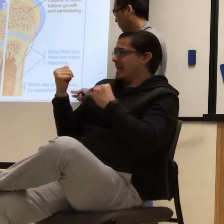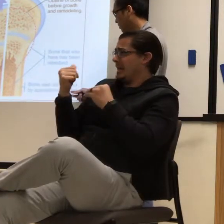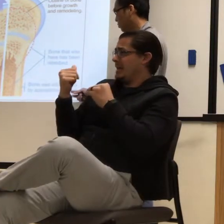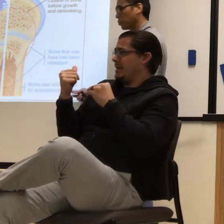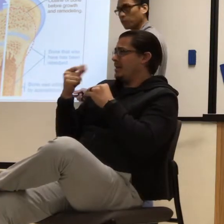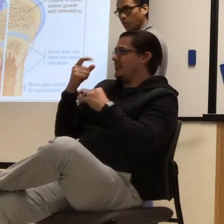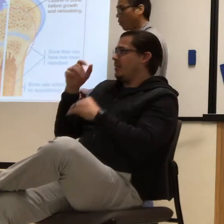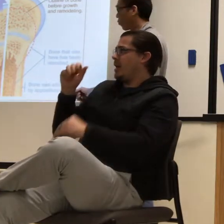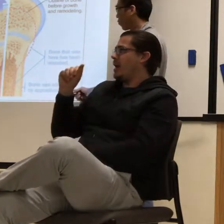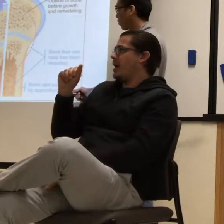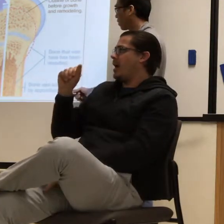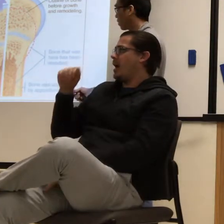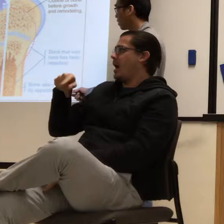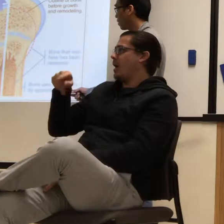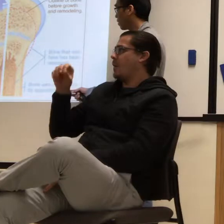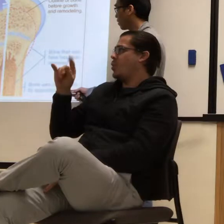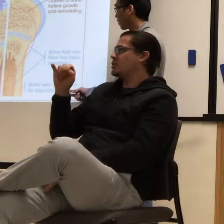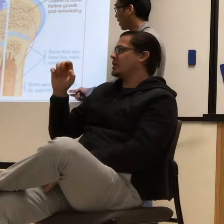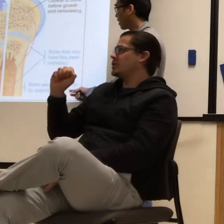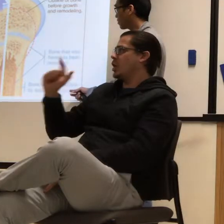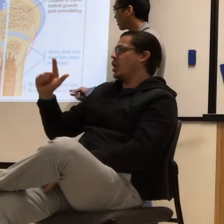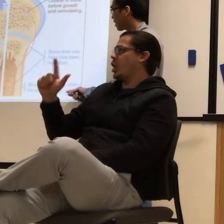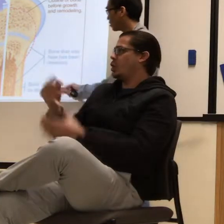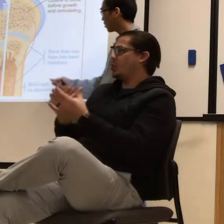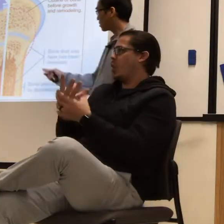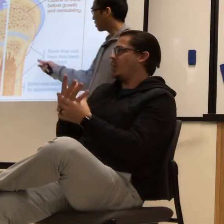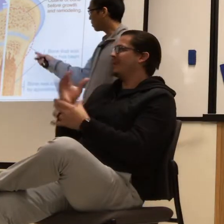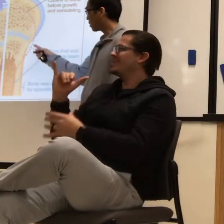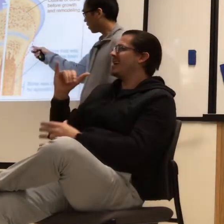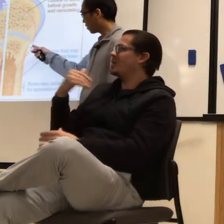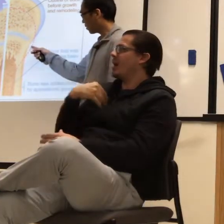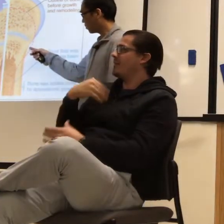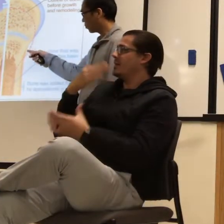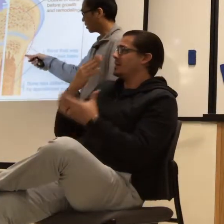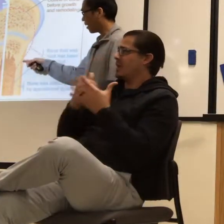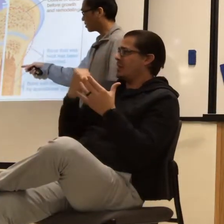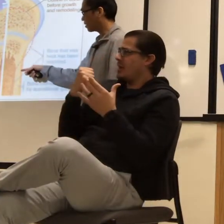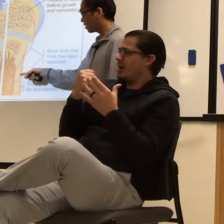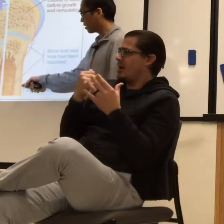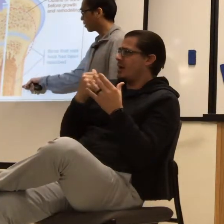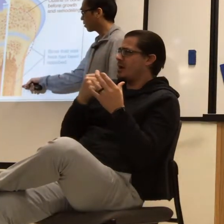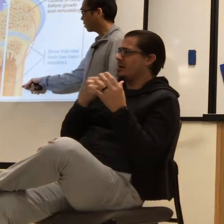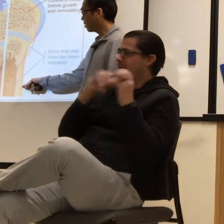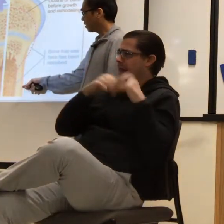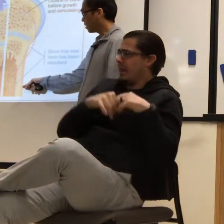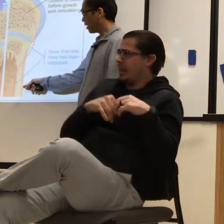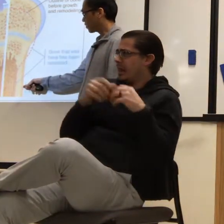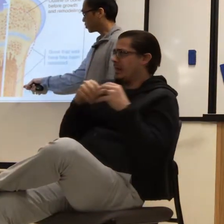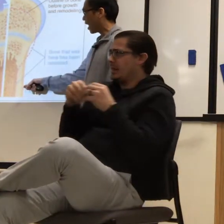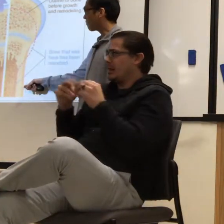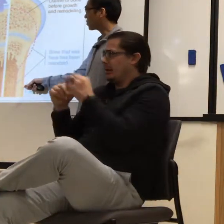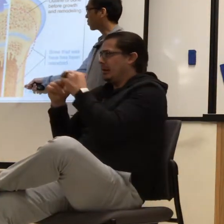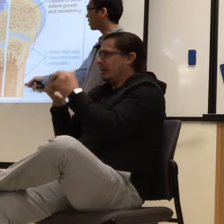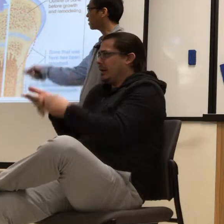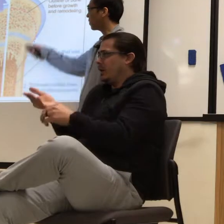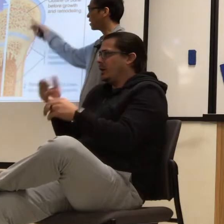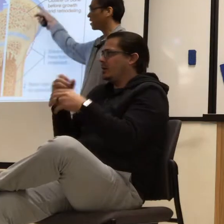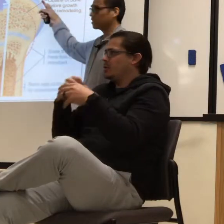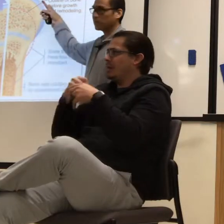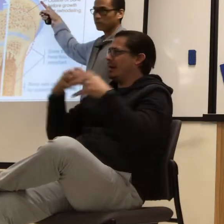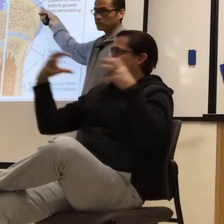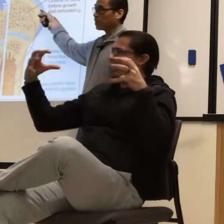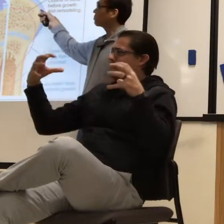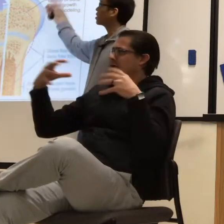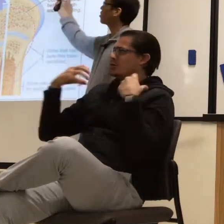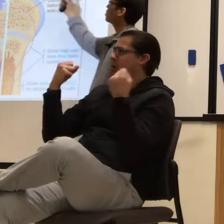by appositional growth. Okay, so it's like you took some here and you redeposited here to make the shaft sturdy to